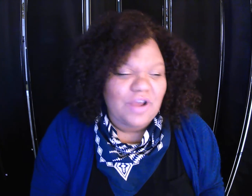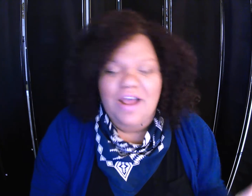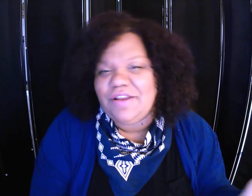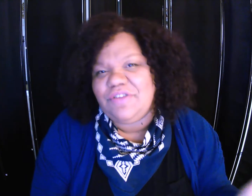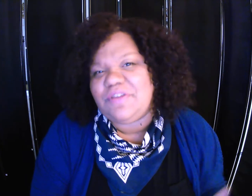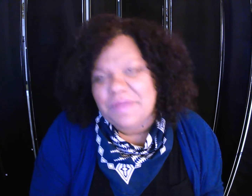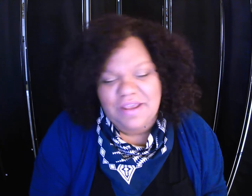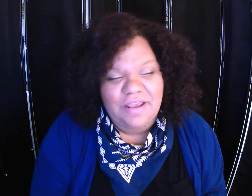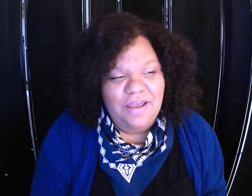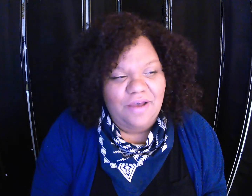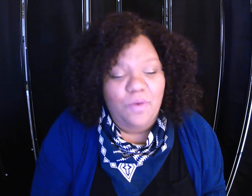John used to be a woman.